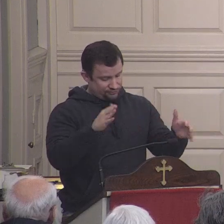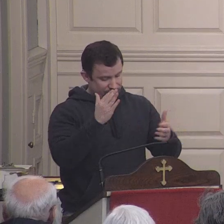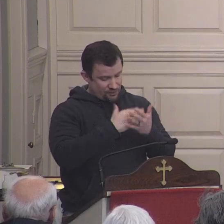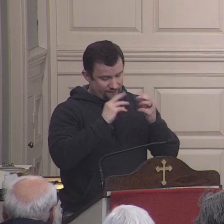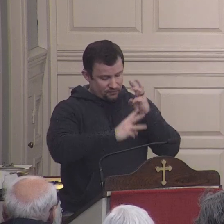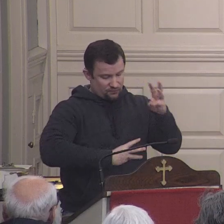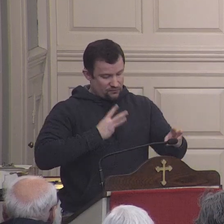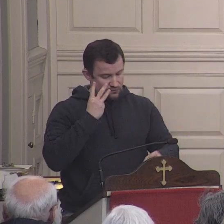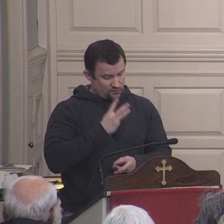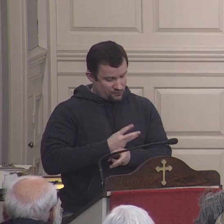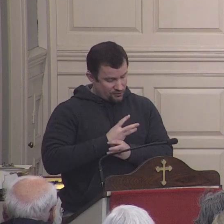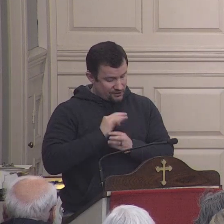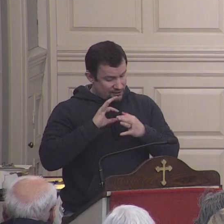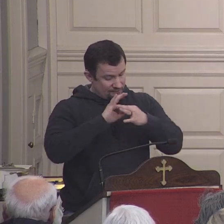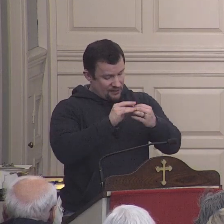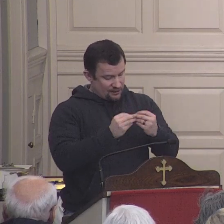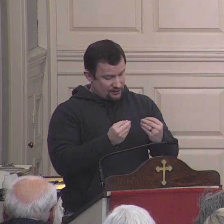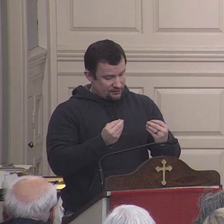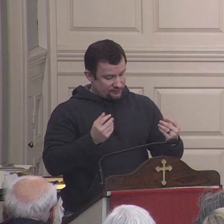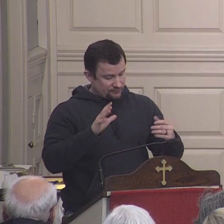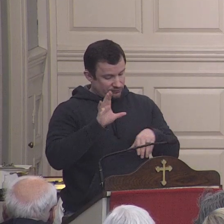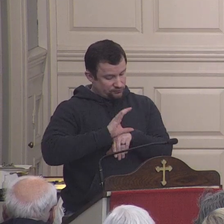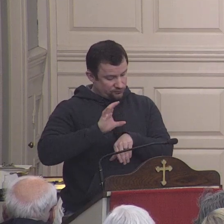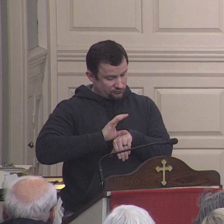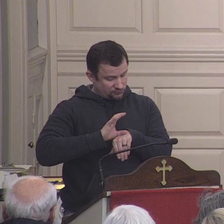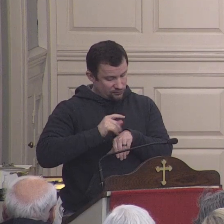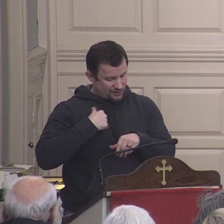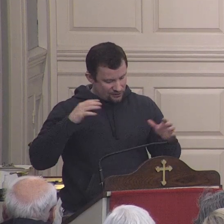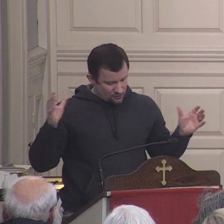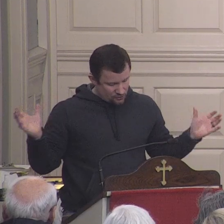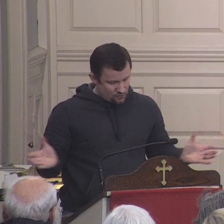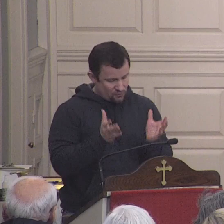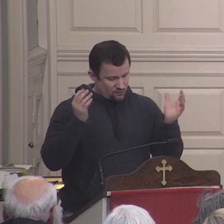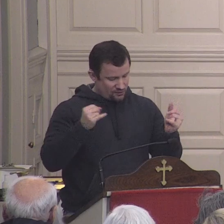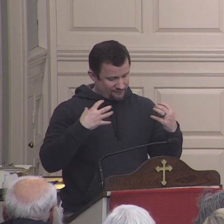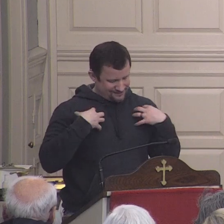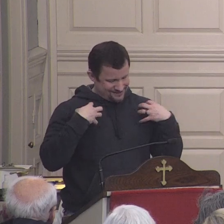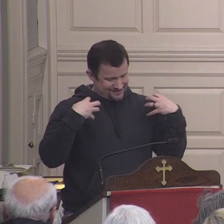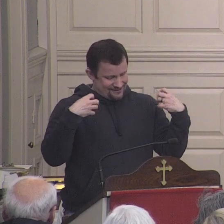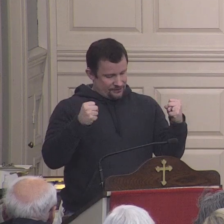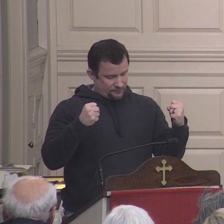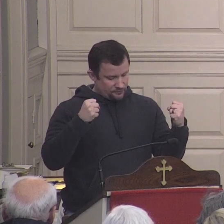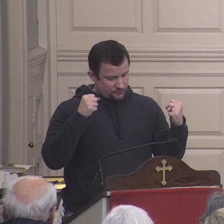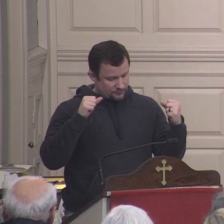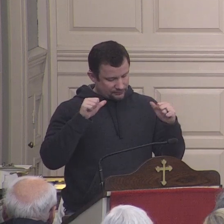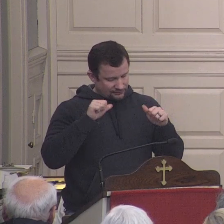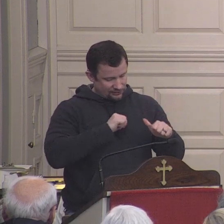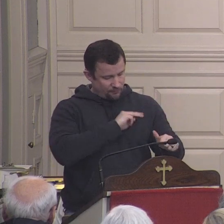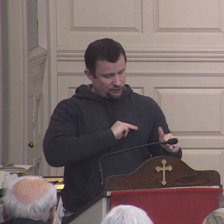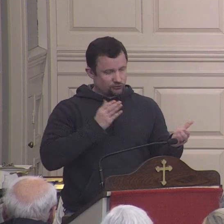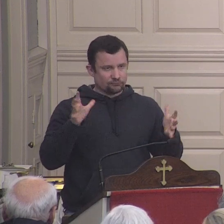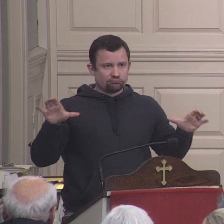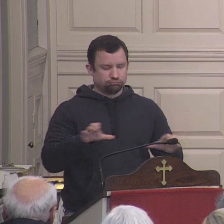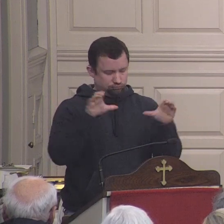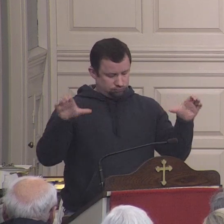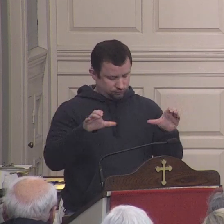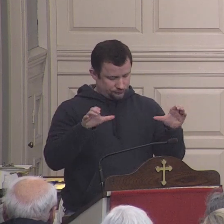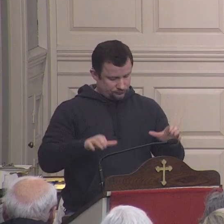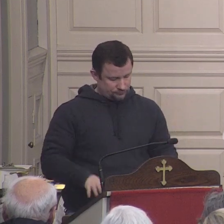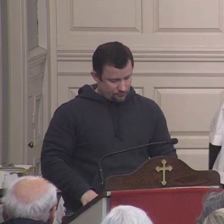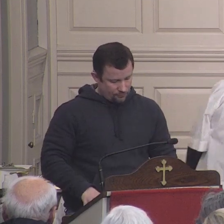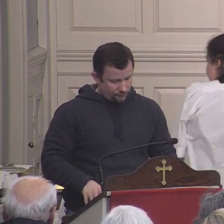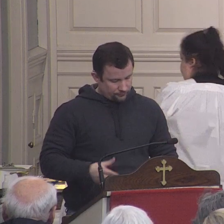gospel in various parts of the world and inflame the church with their courage and missionary